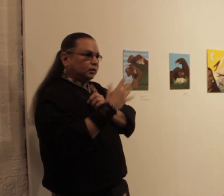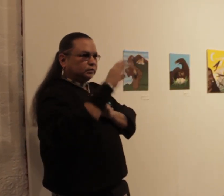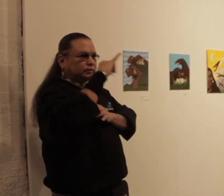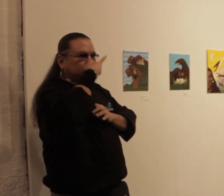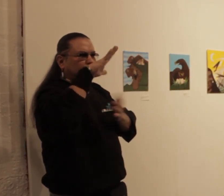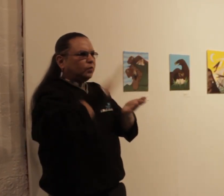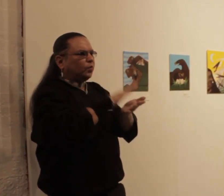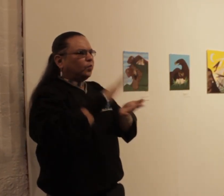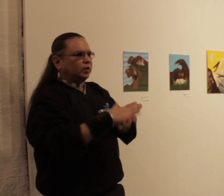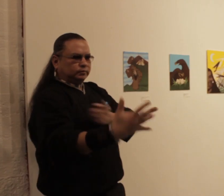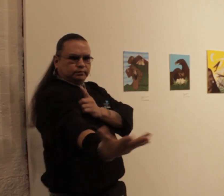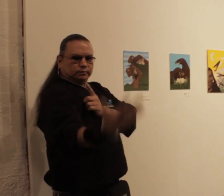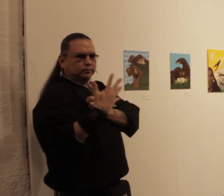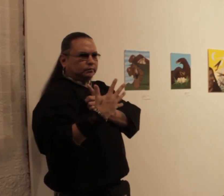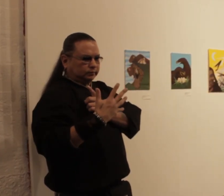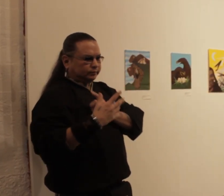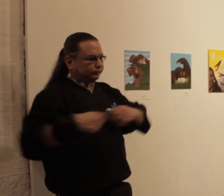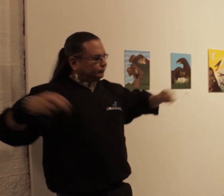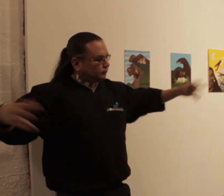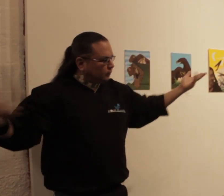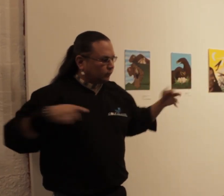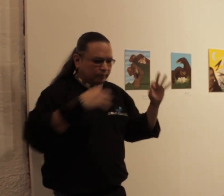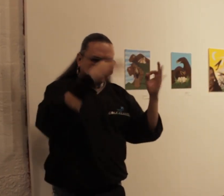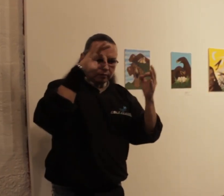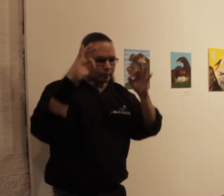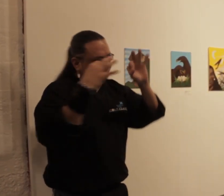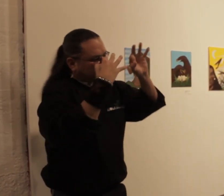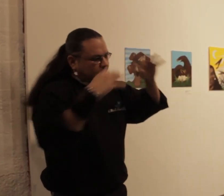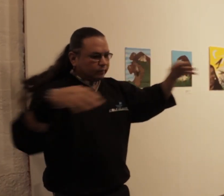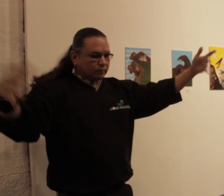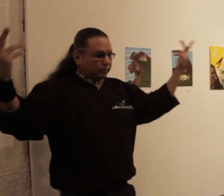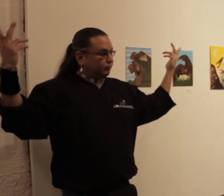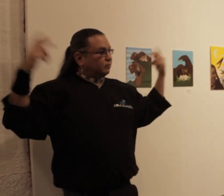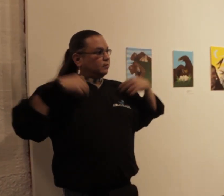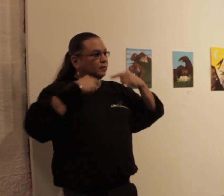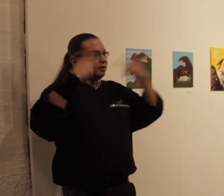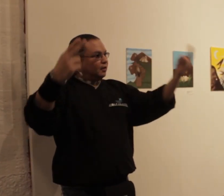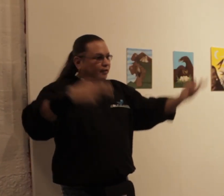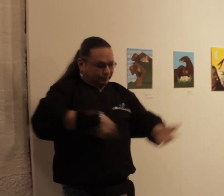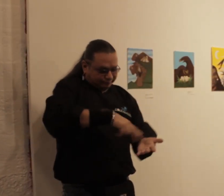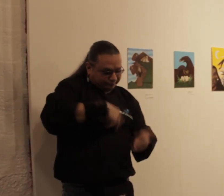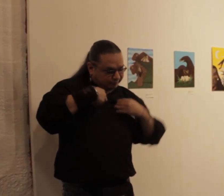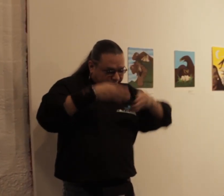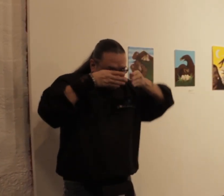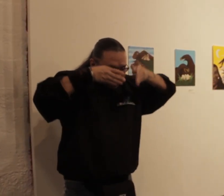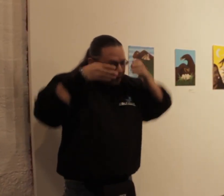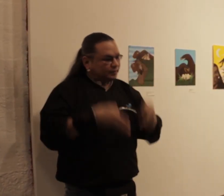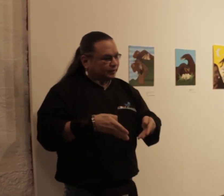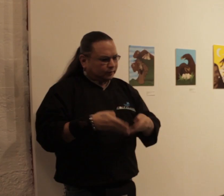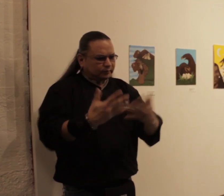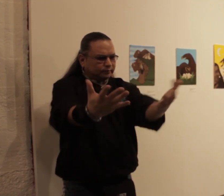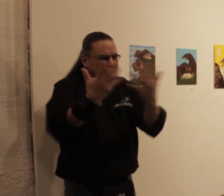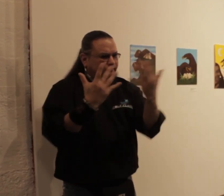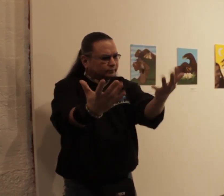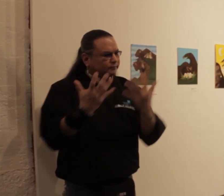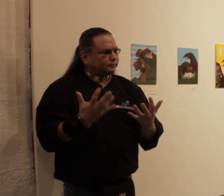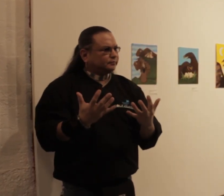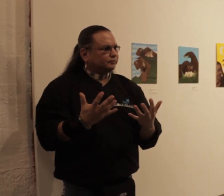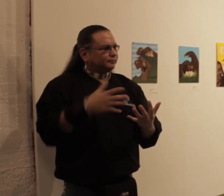And, you know, the kids at school seem to like me, and I don't know if it's because I'm deaf or because I'm a good artist, but I like paying